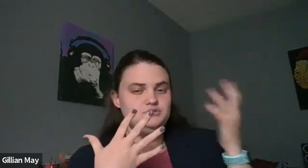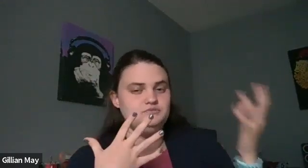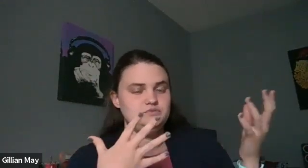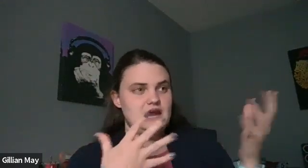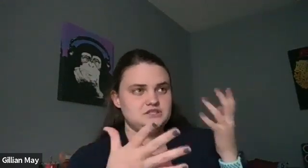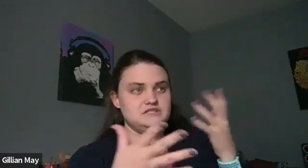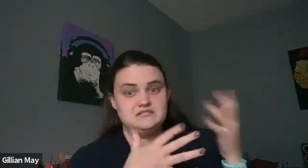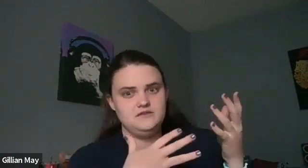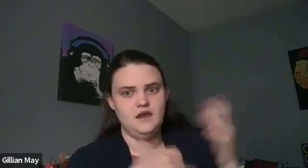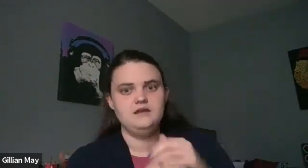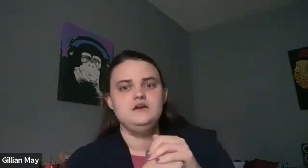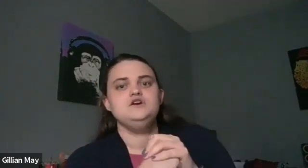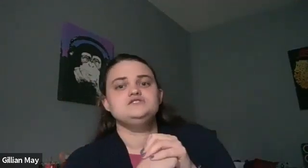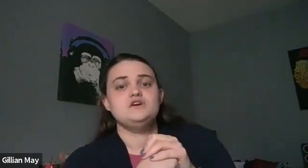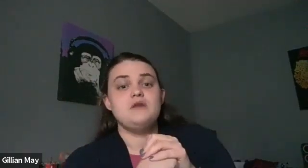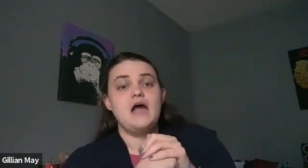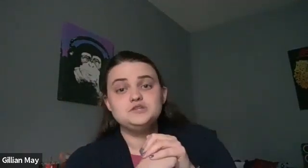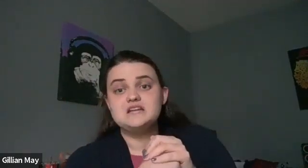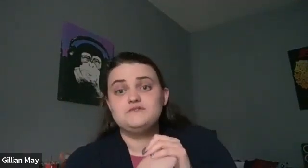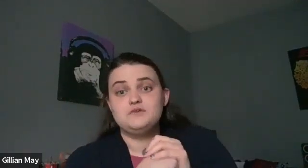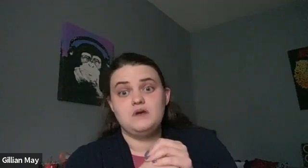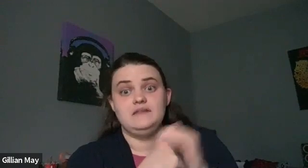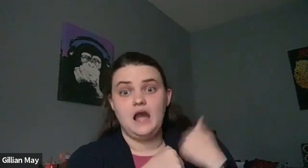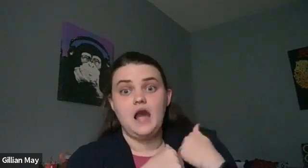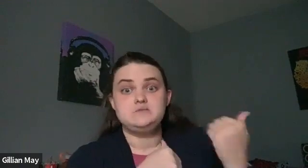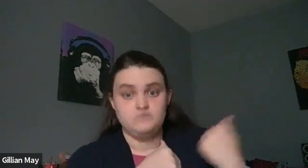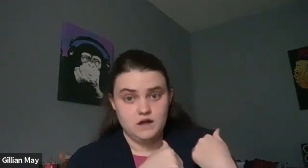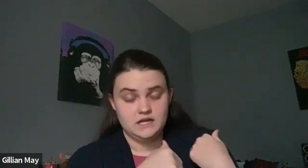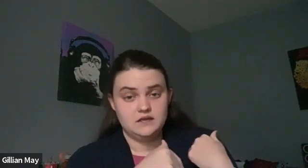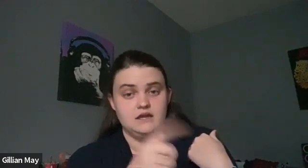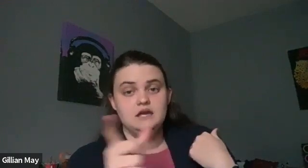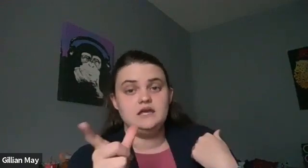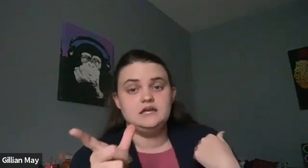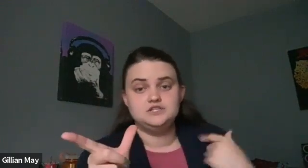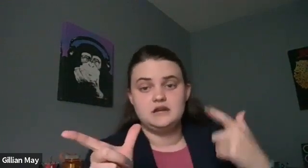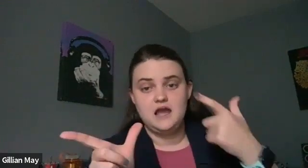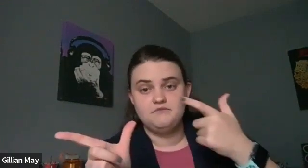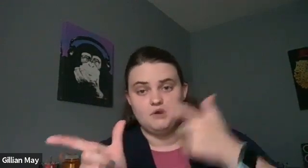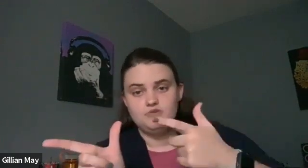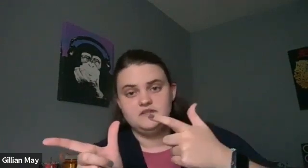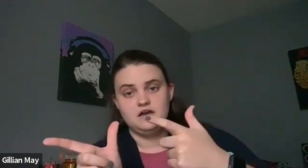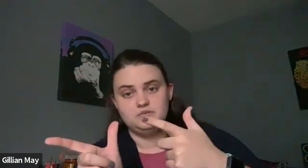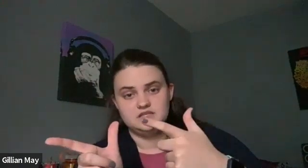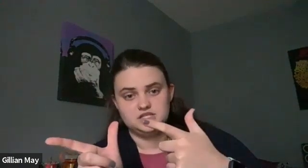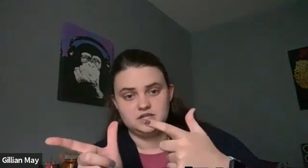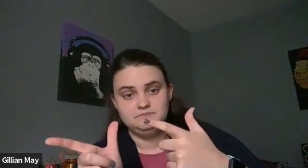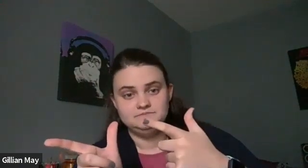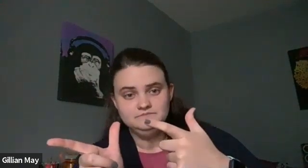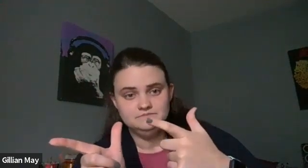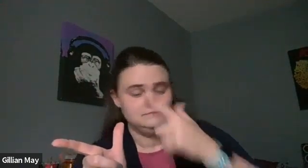would actually sign that. So the actual sign for running, like I am running, is you're going to have both in the L position.